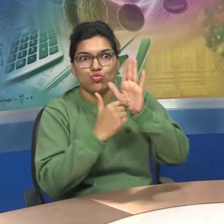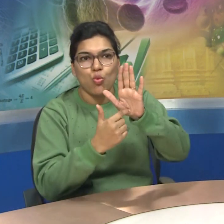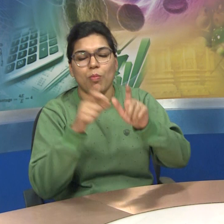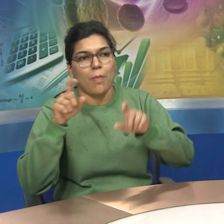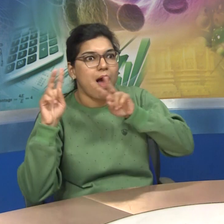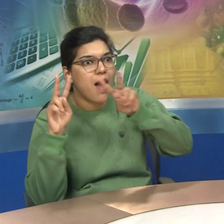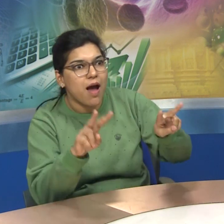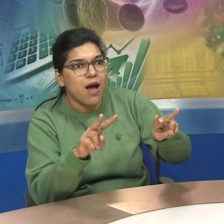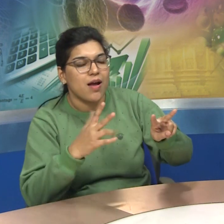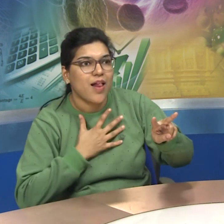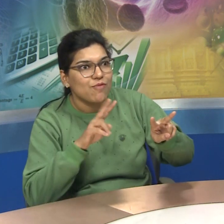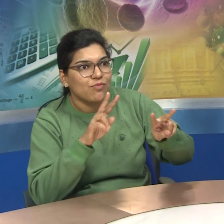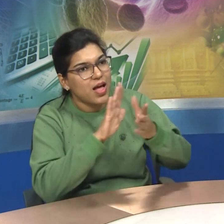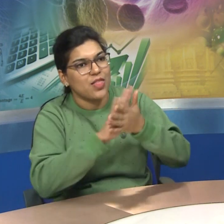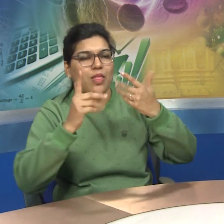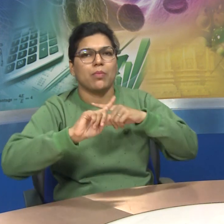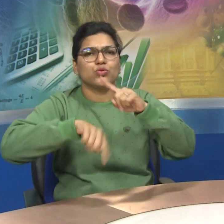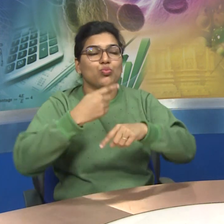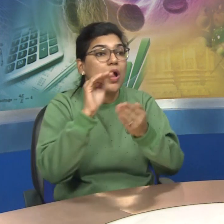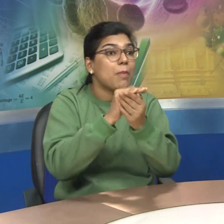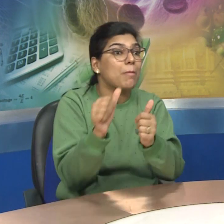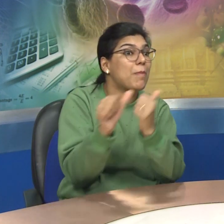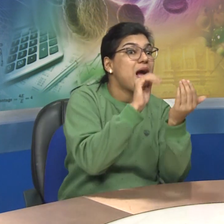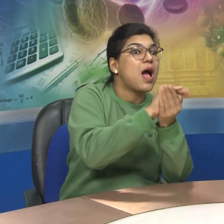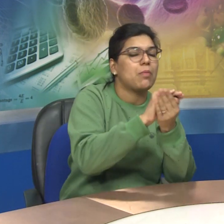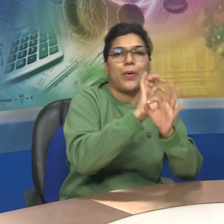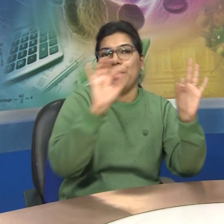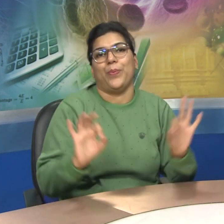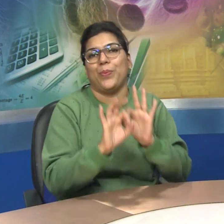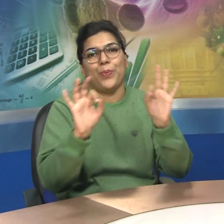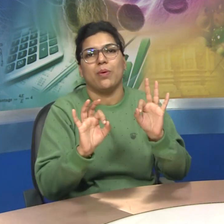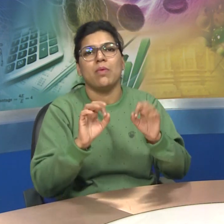media as non-documentary sources.